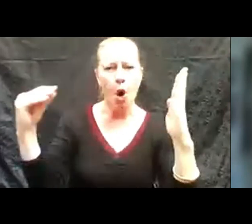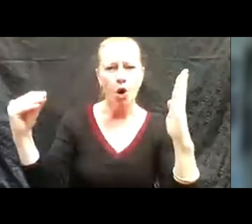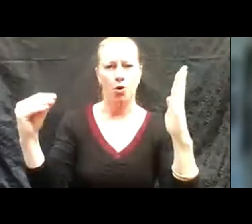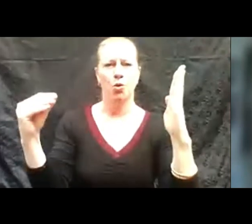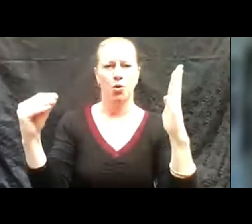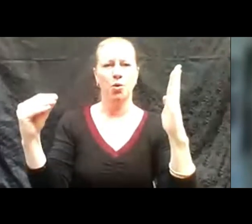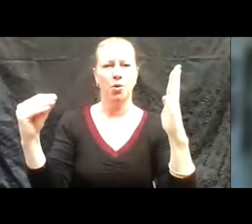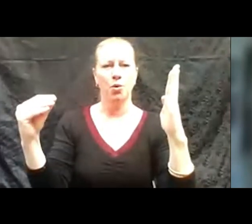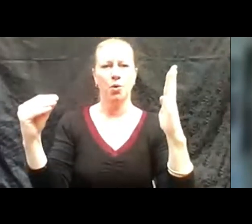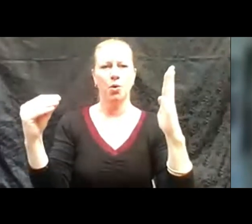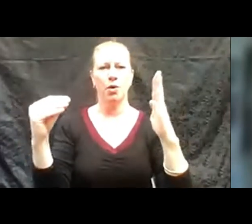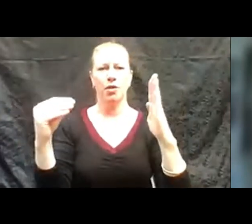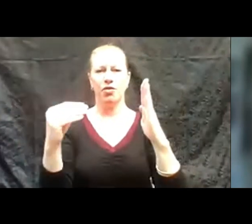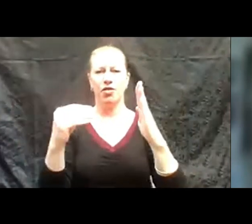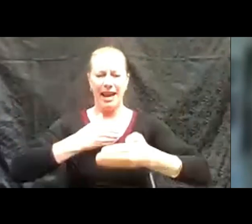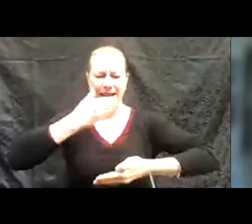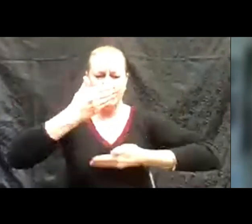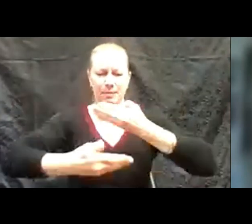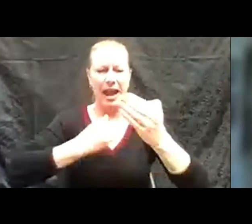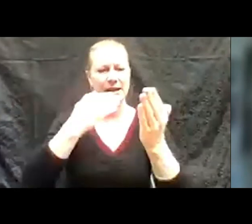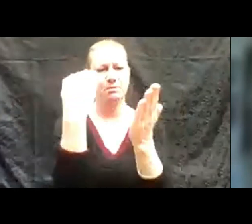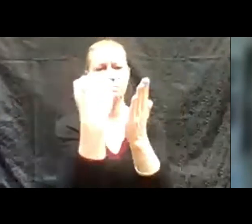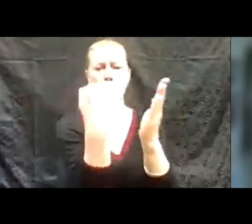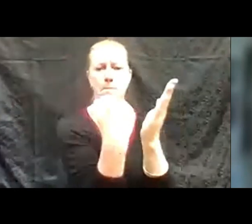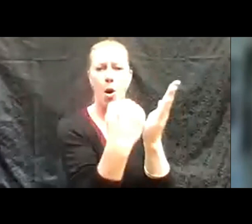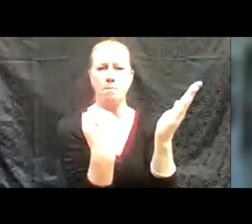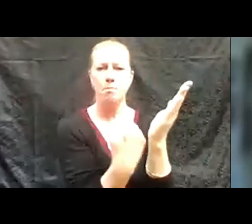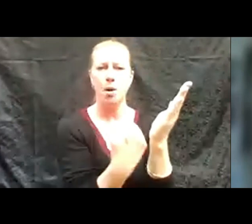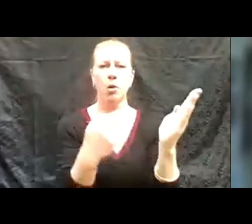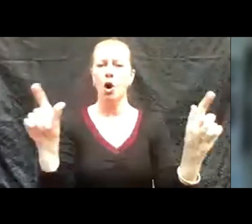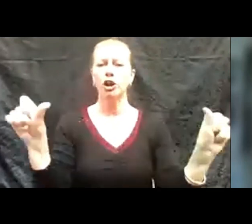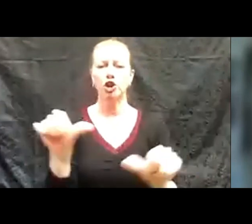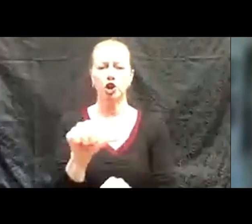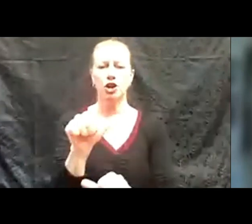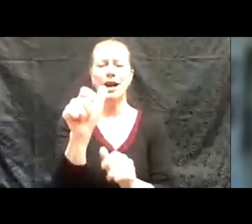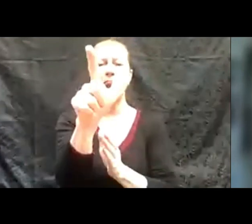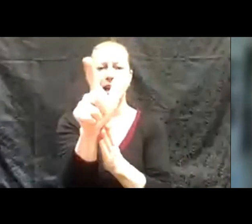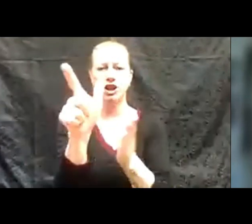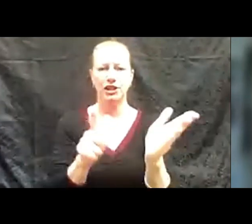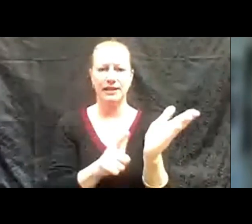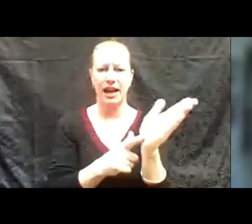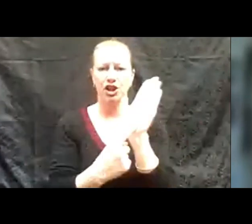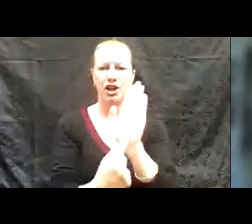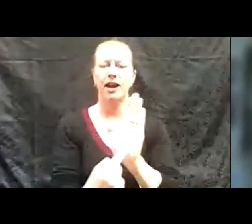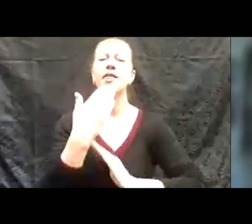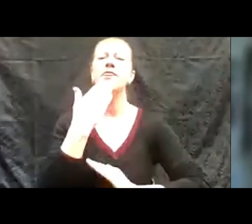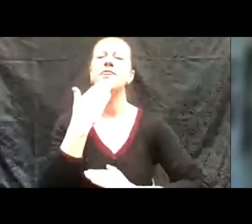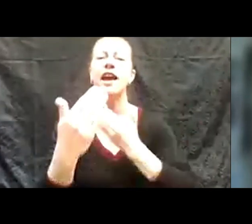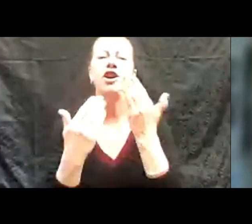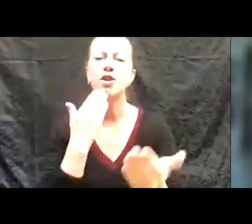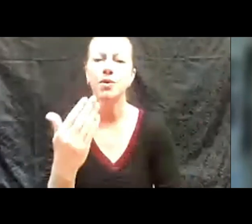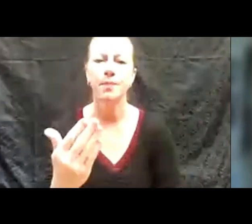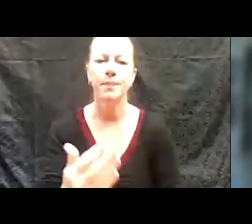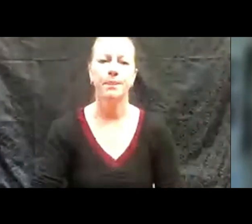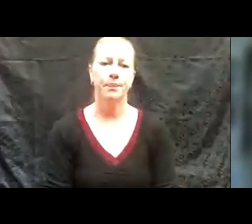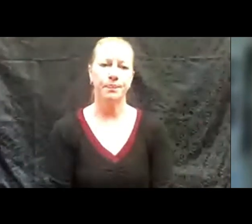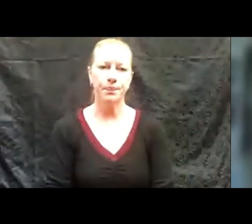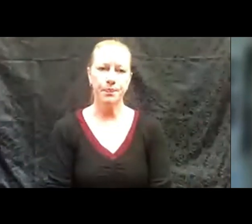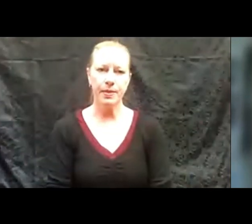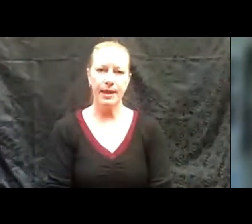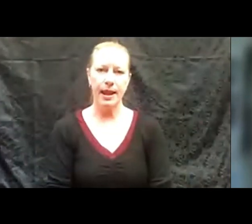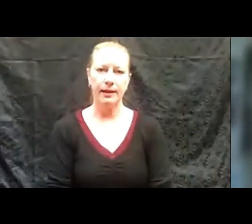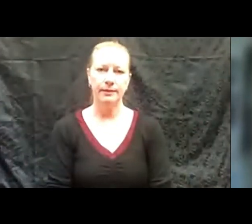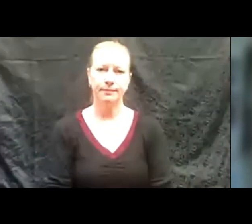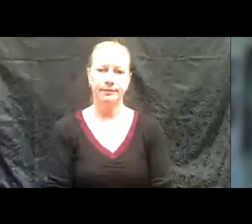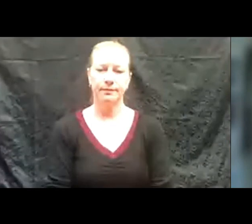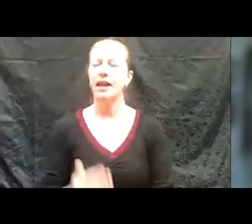to set out what should be in legislation. And thank you to everyone for listening to us. Thank you so much,